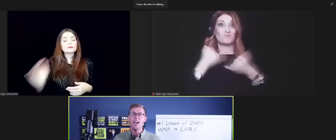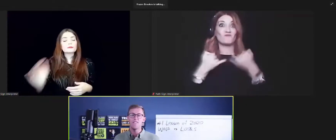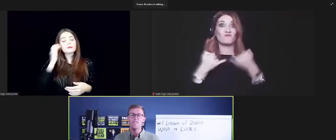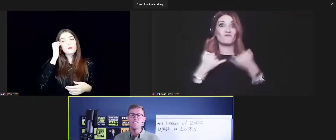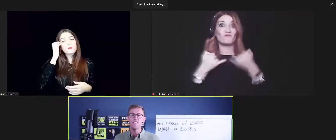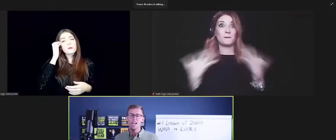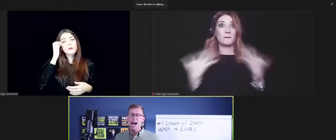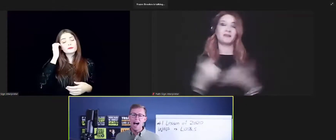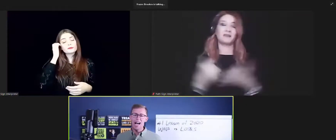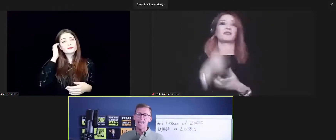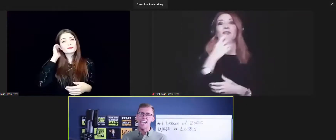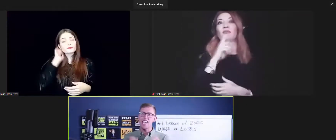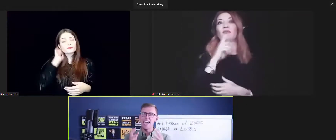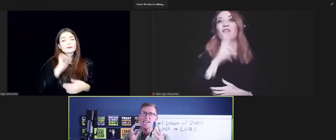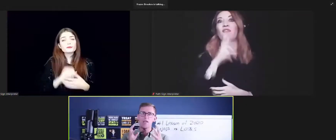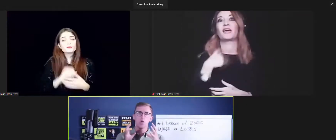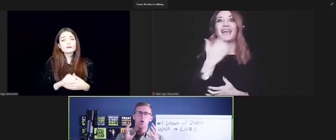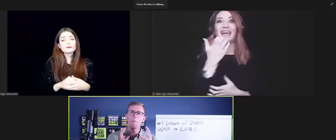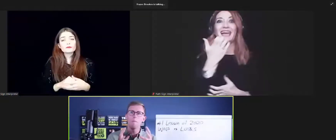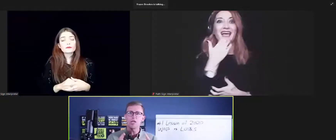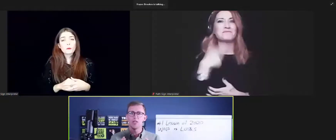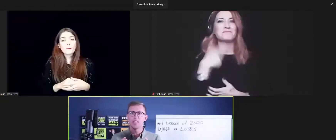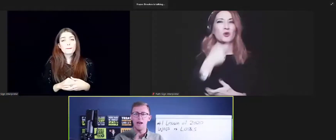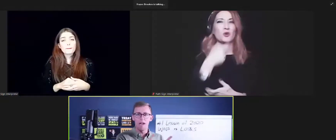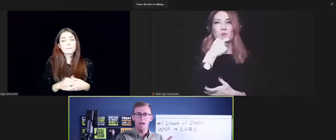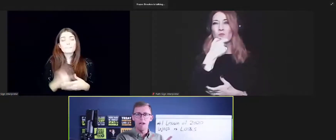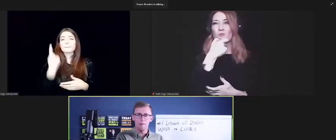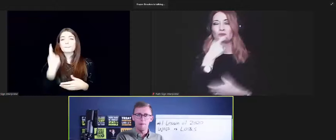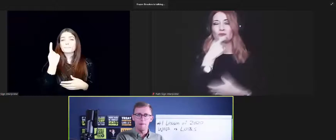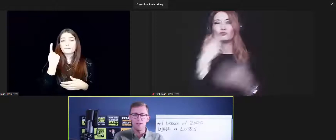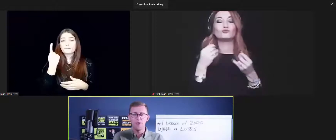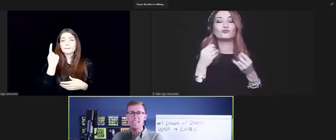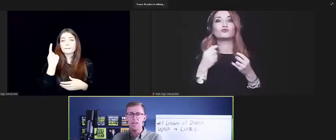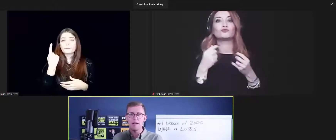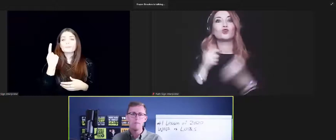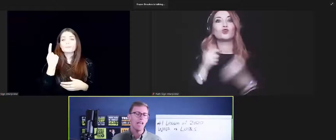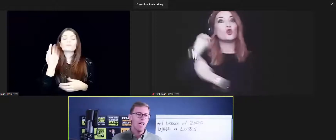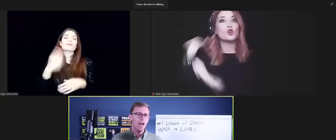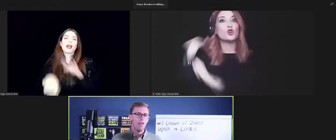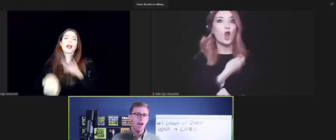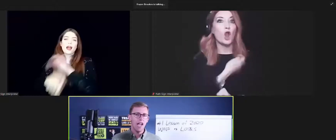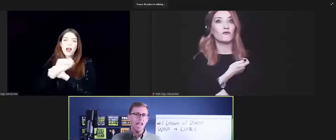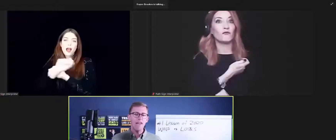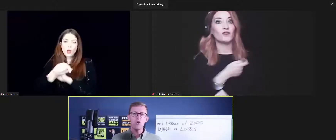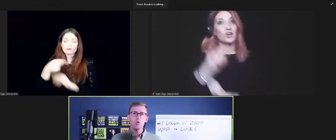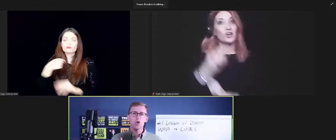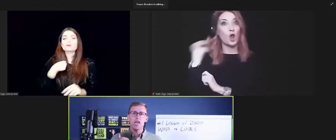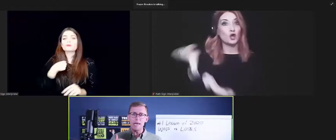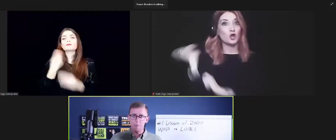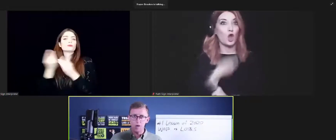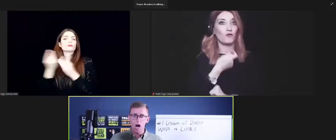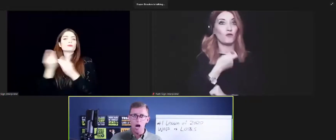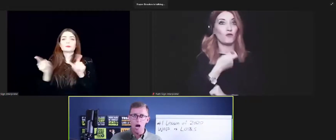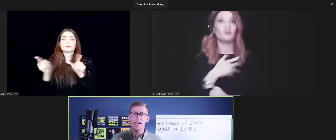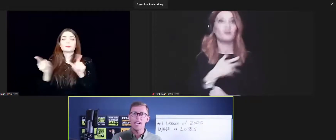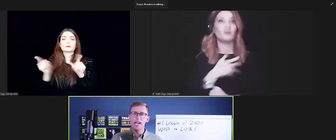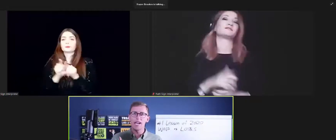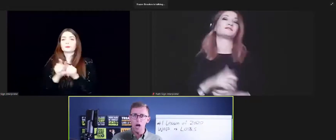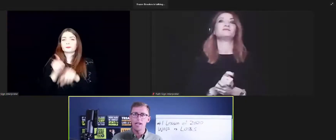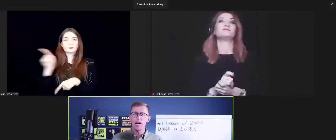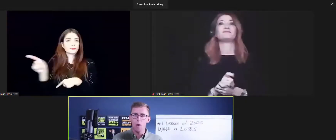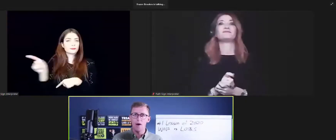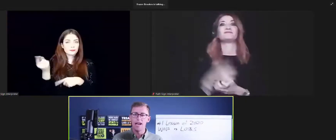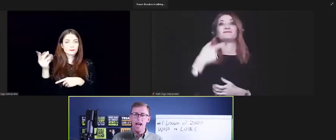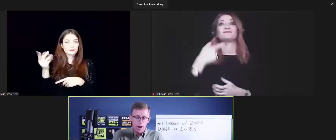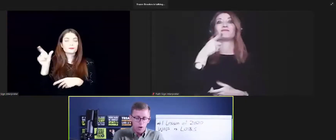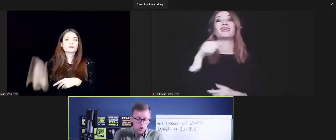right? And he taught me something without him actually teaching it me, that if you just keep going and going and